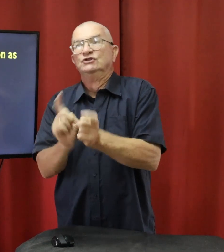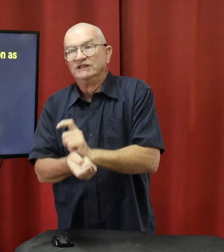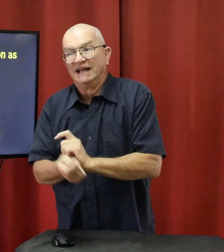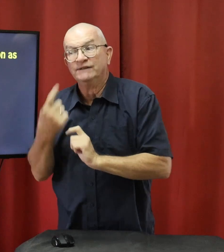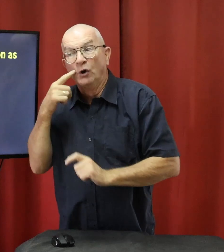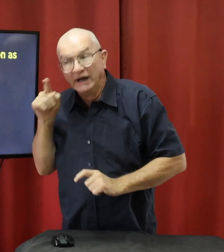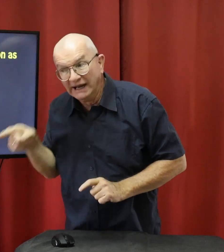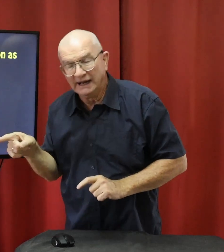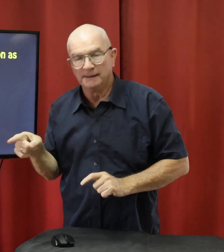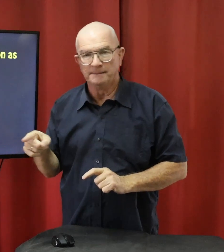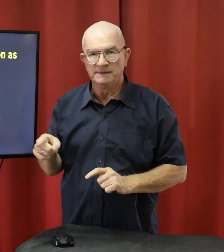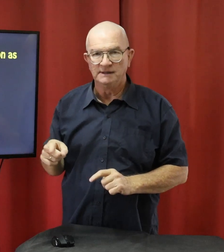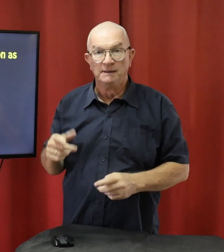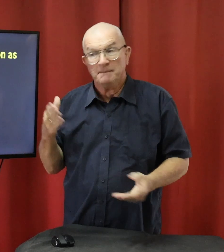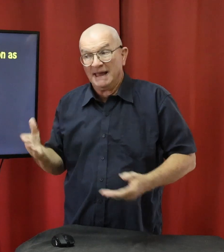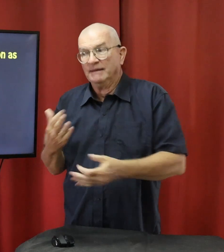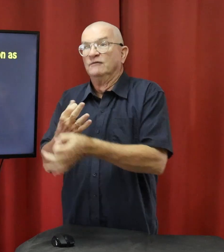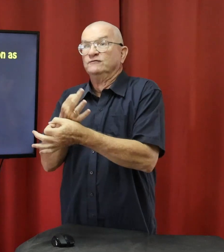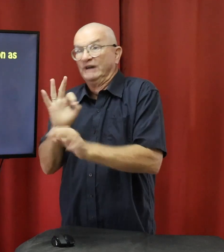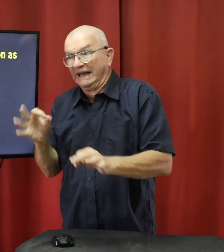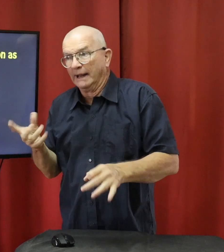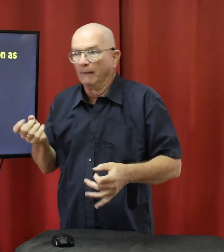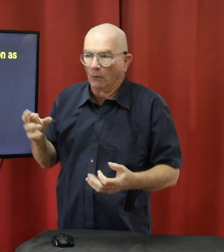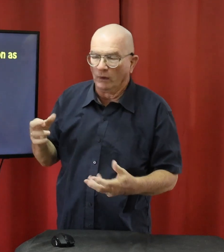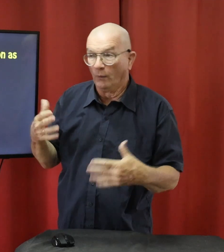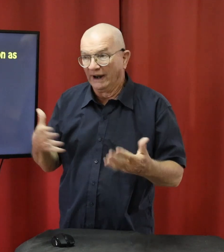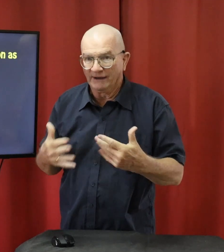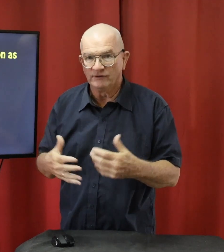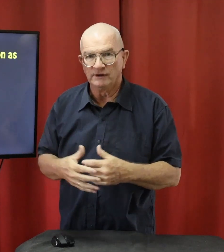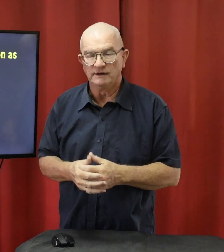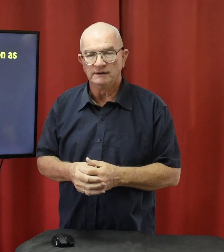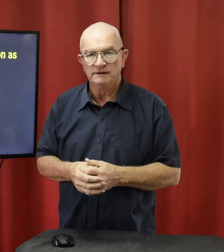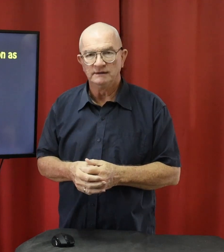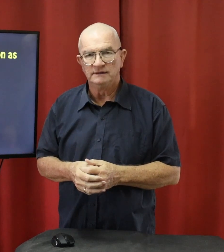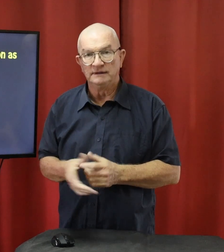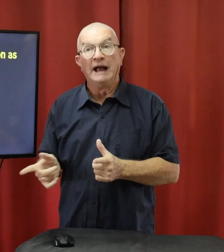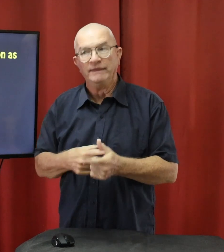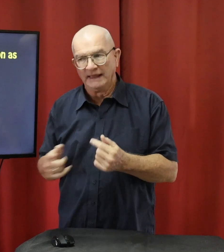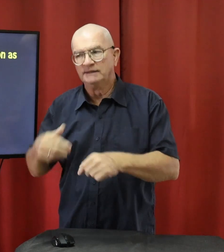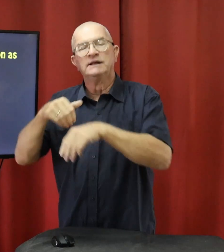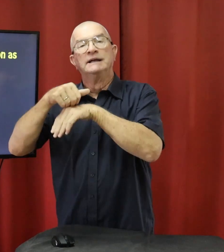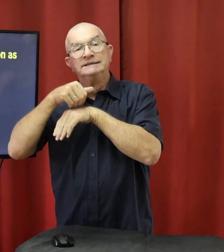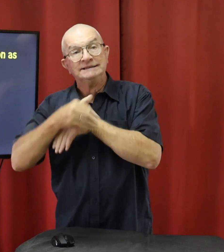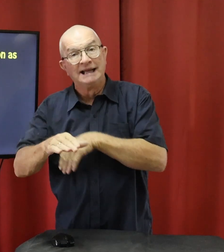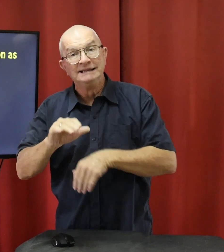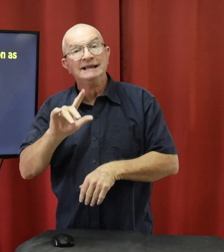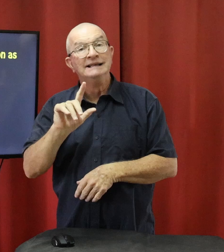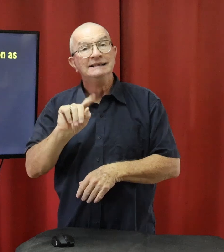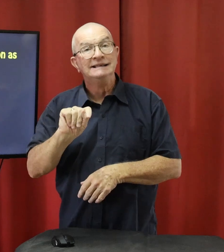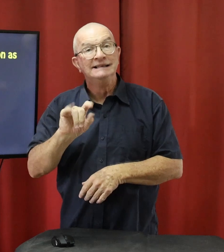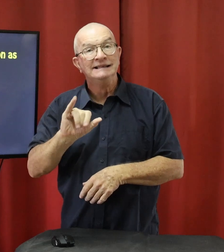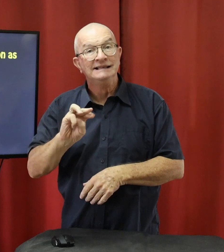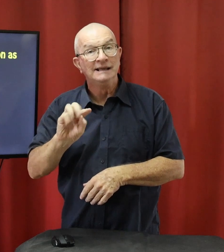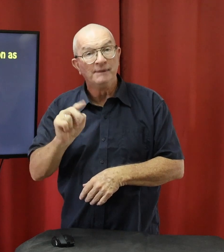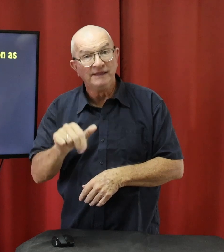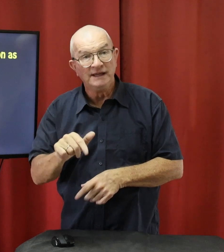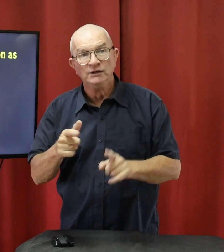So Paul is hoping that something will change for him. Maybe he will be free or whatever. Then he will send